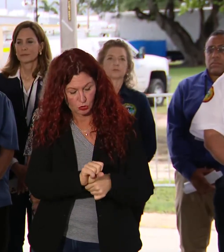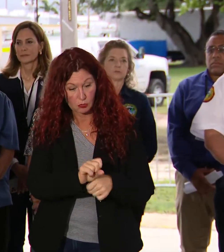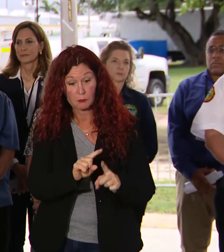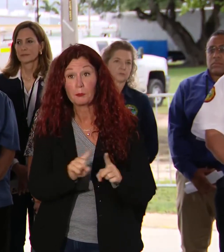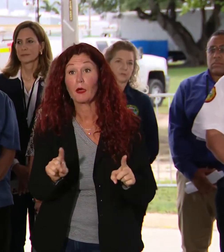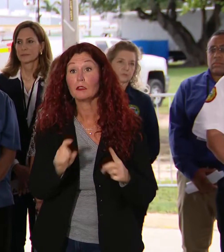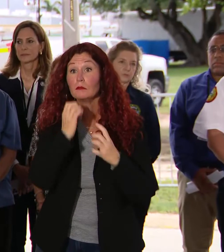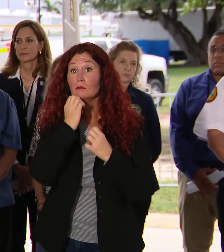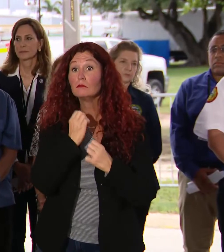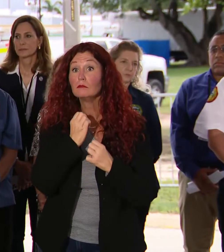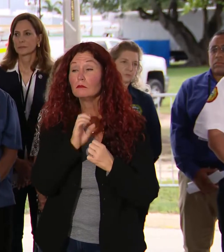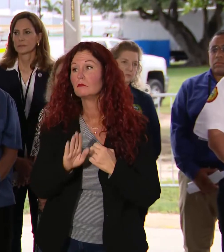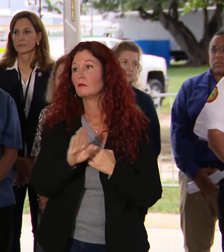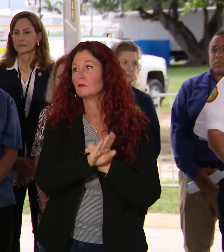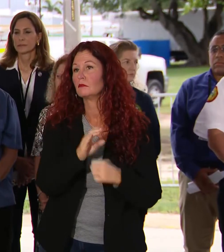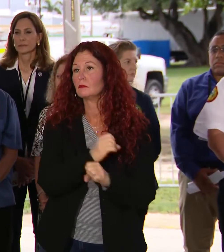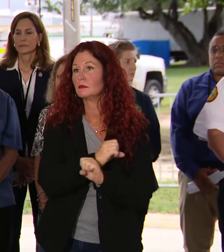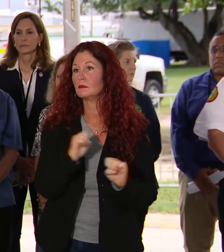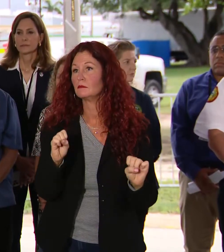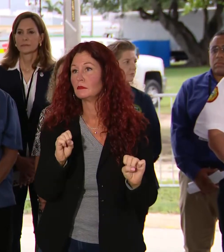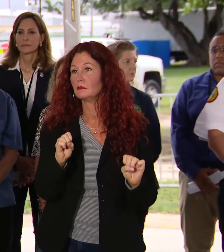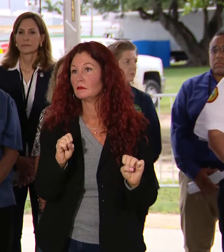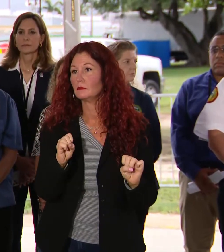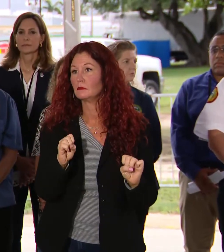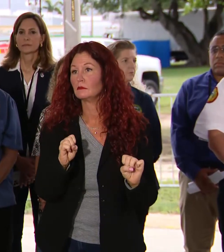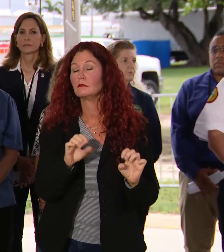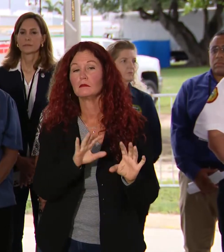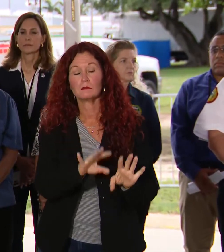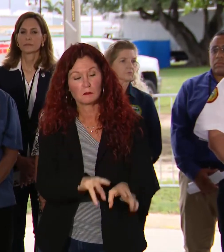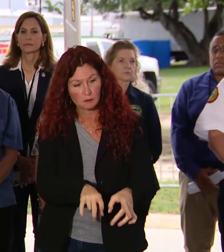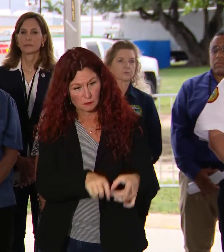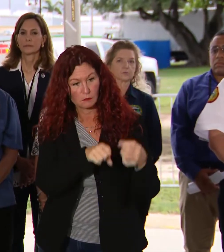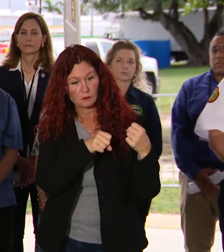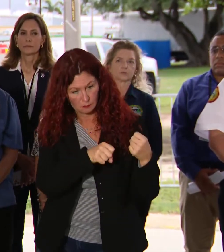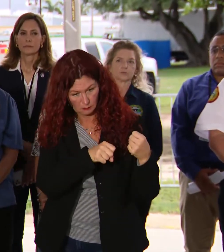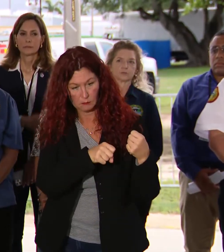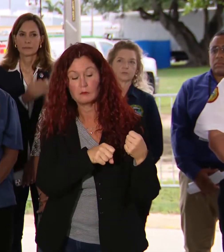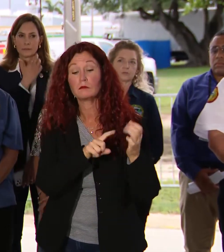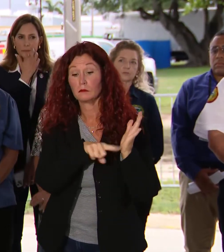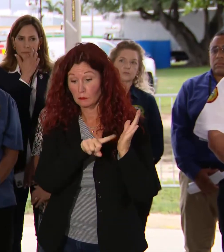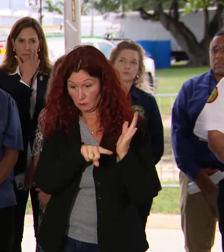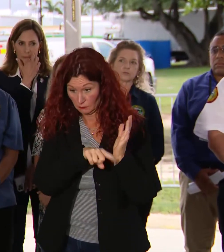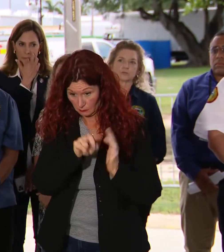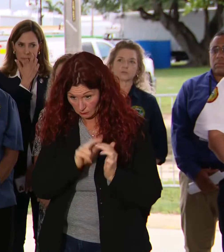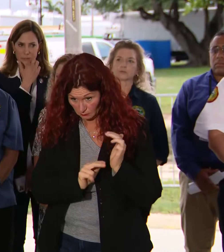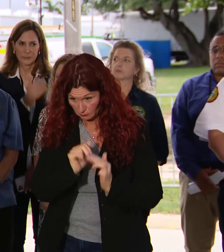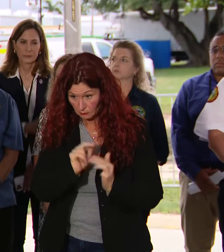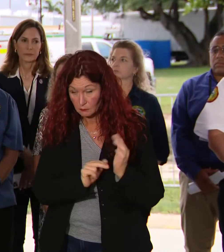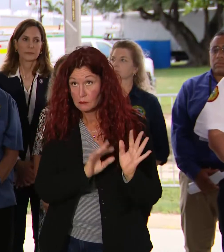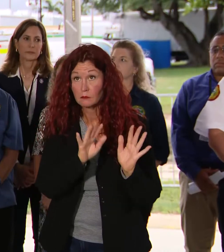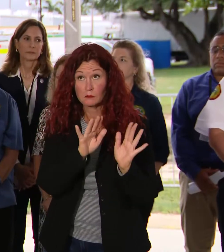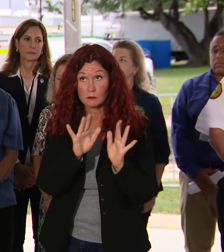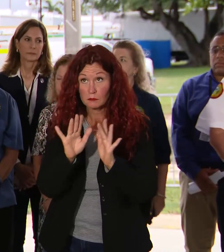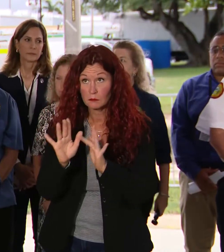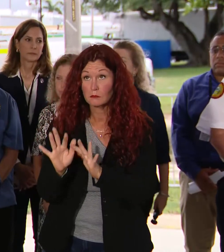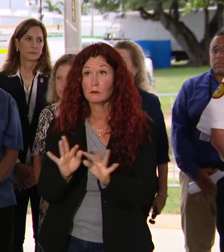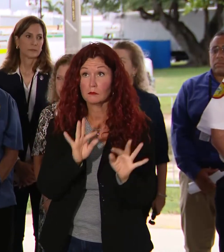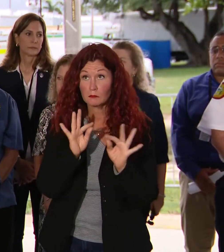possible, and we are continuing, of course, to assure that we do everything to protect our first